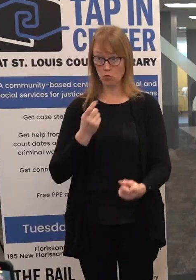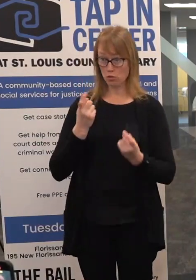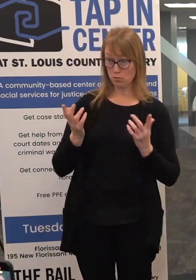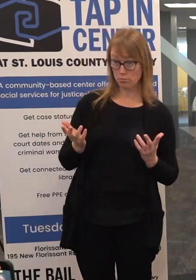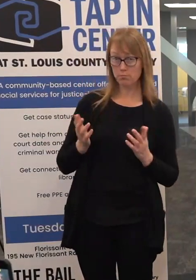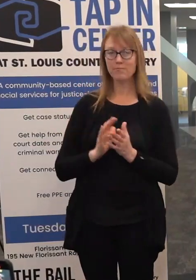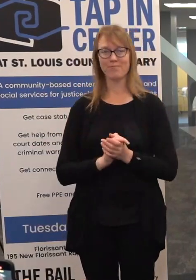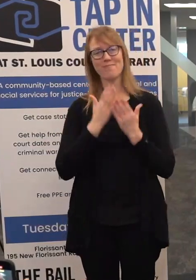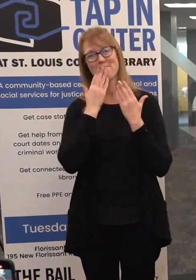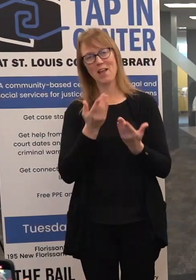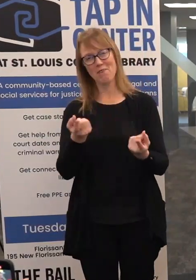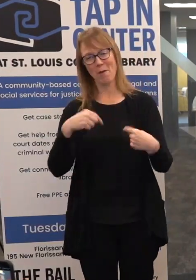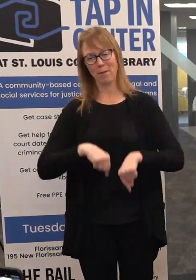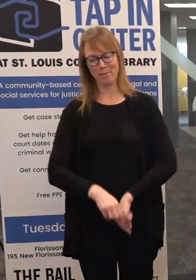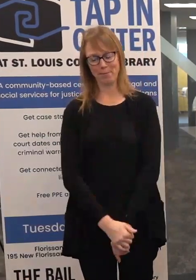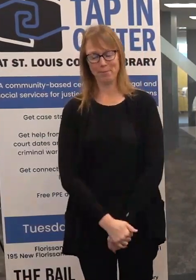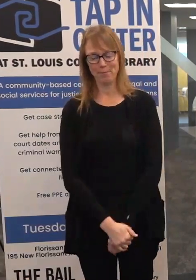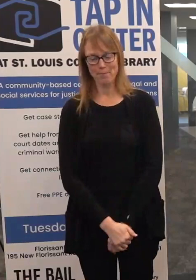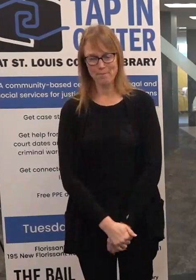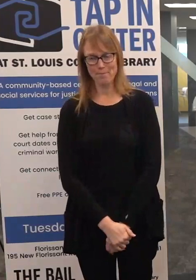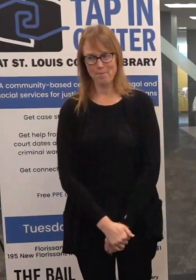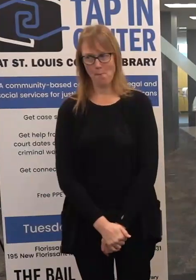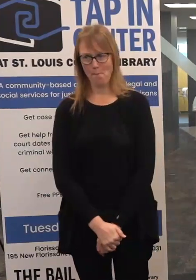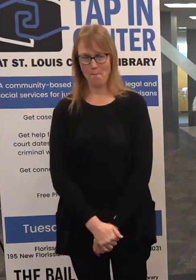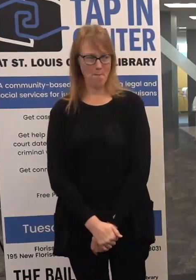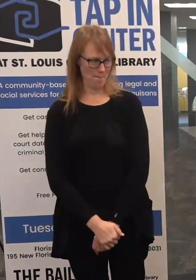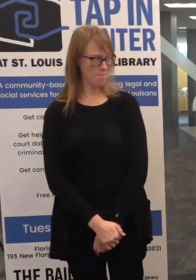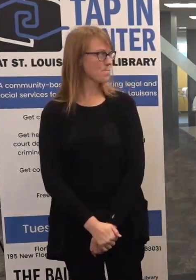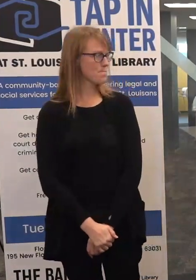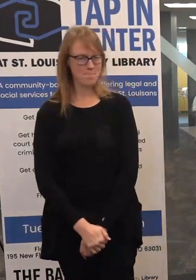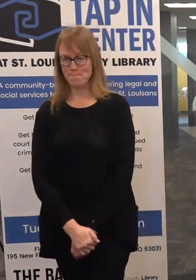Okay, thanks for coming out. Thanks, Will. You did great stuff, man.